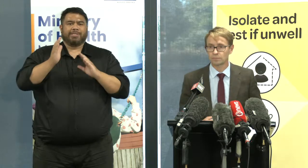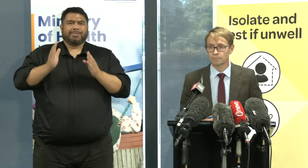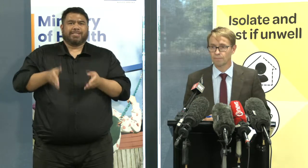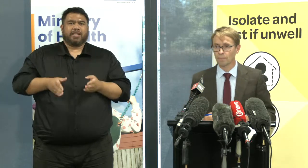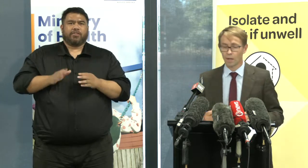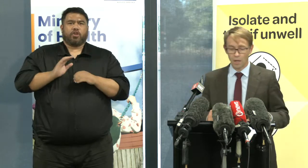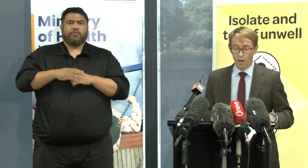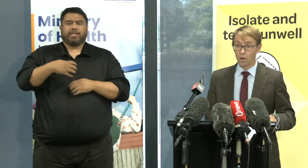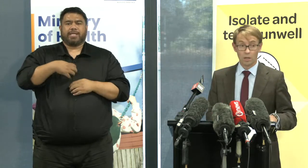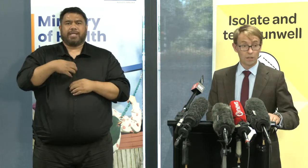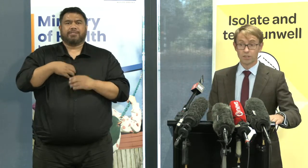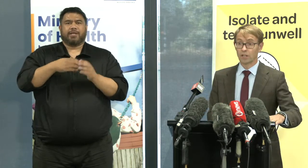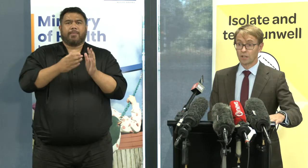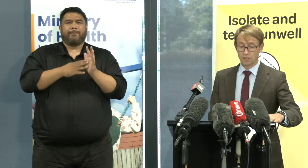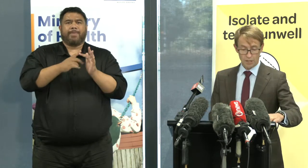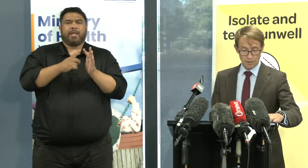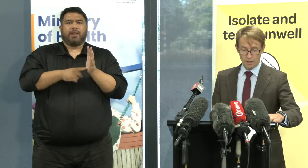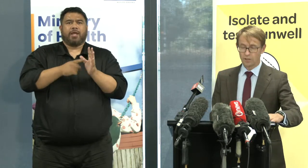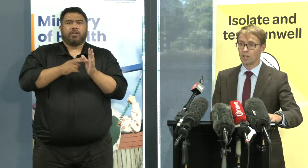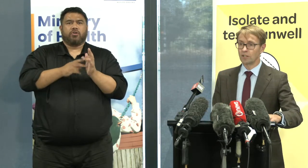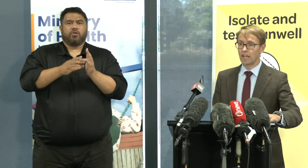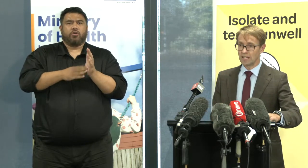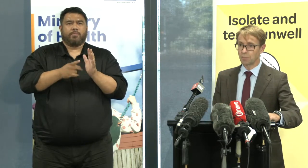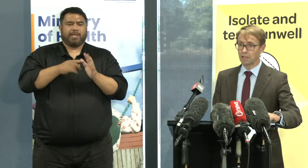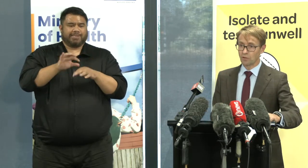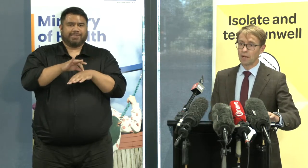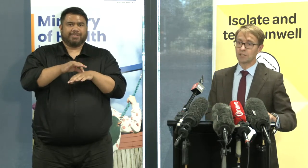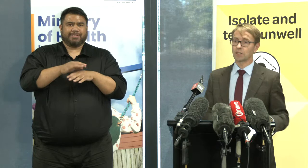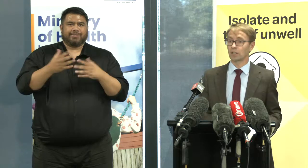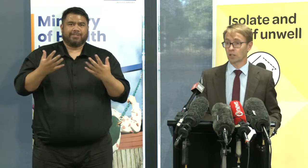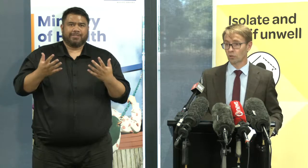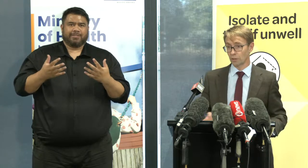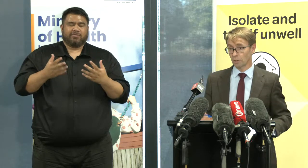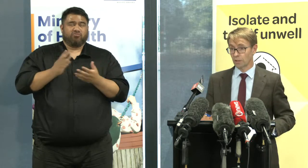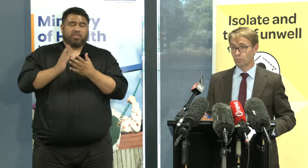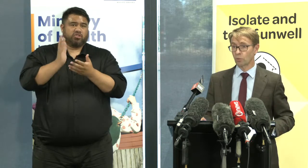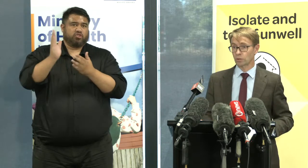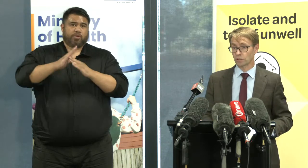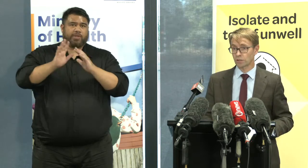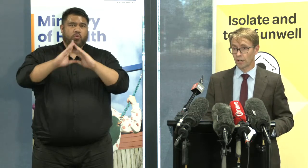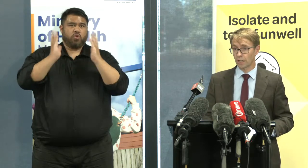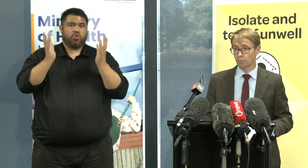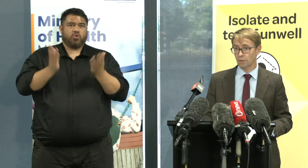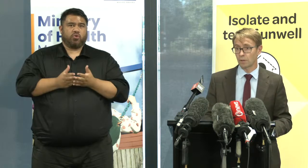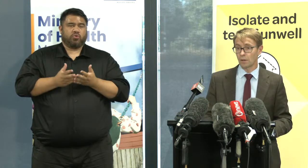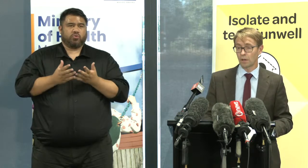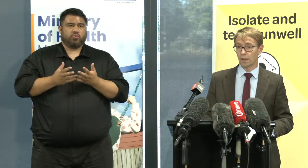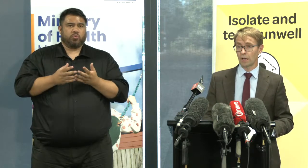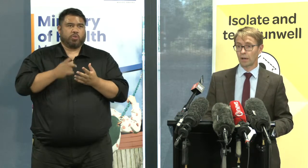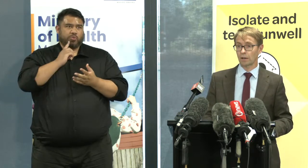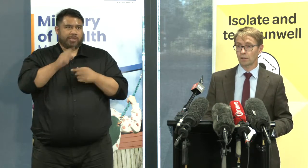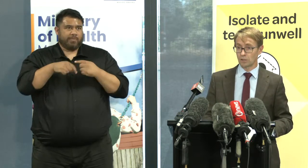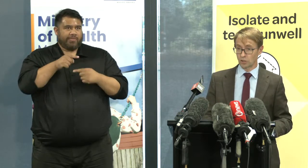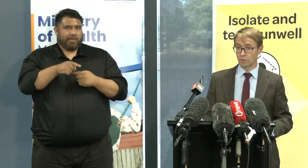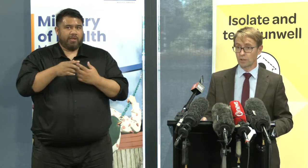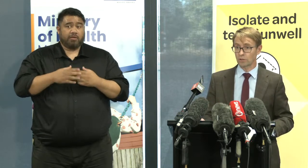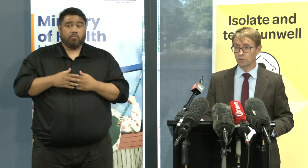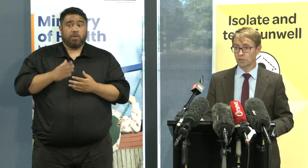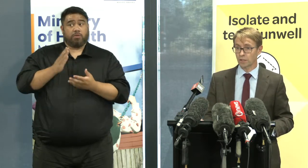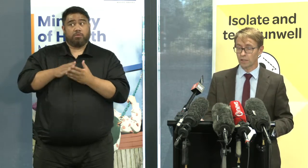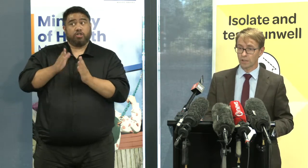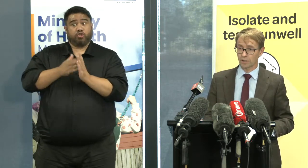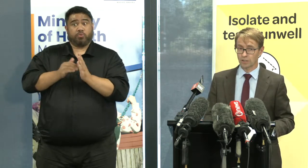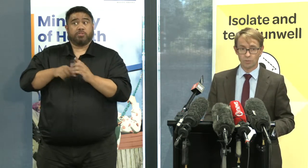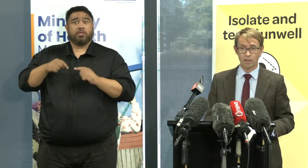the world? Well, it has been and remains an incredibly important issue here